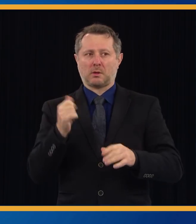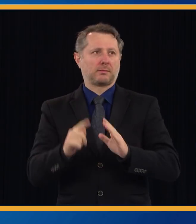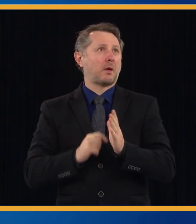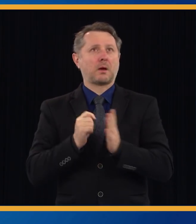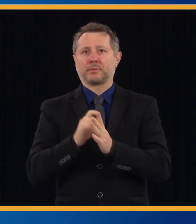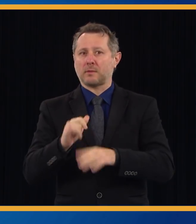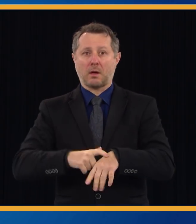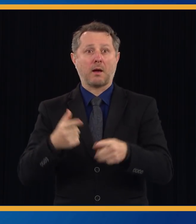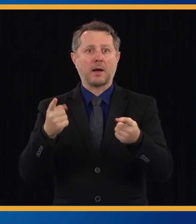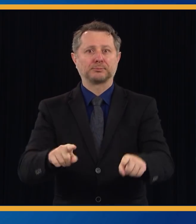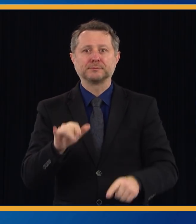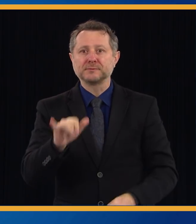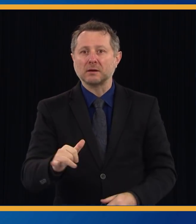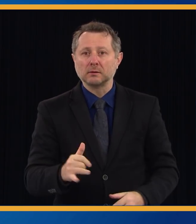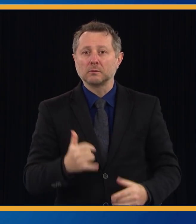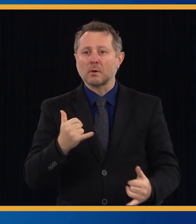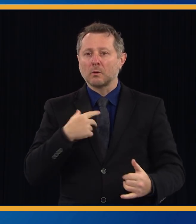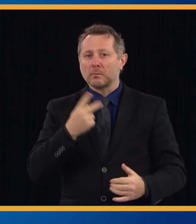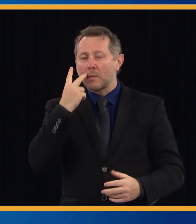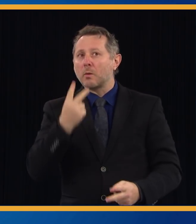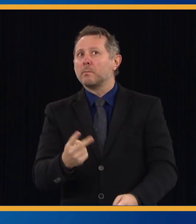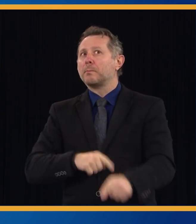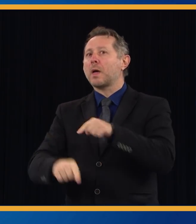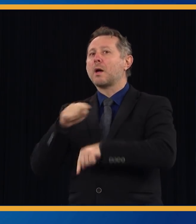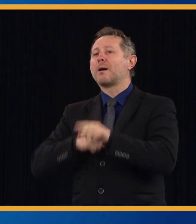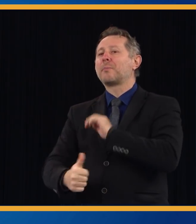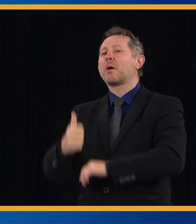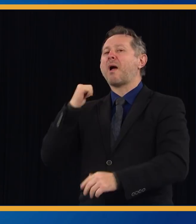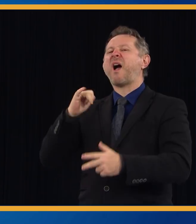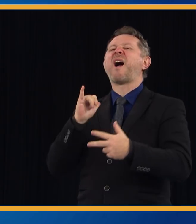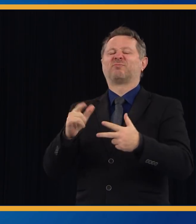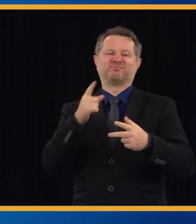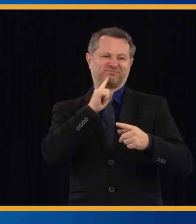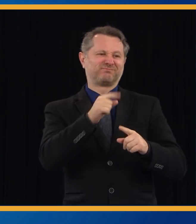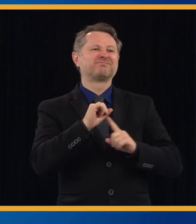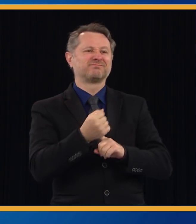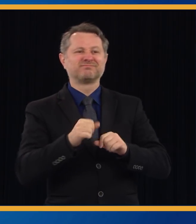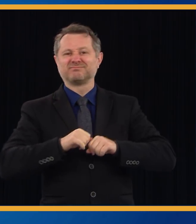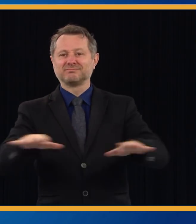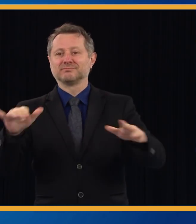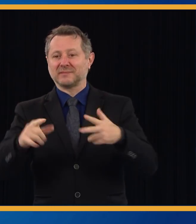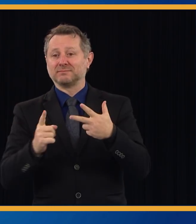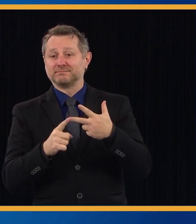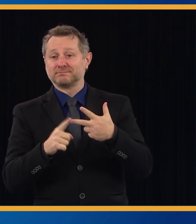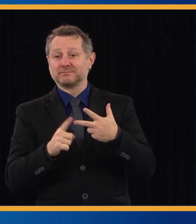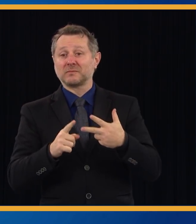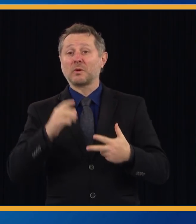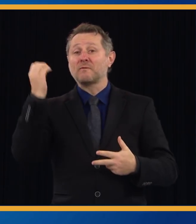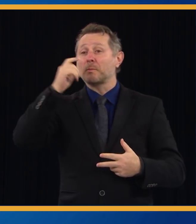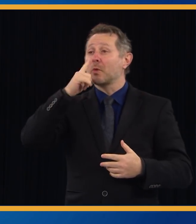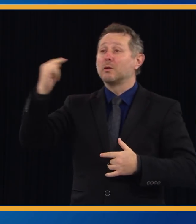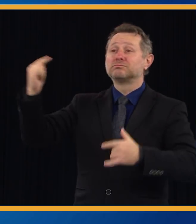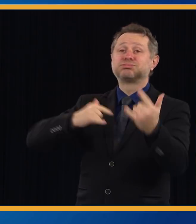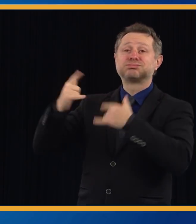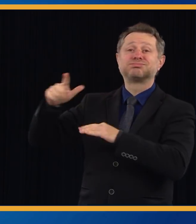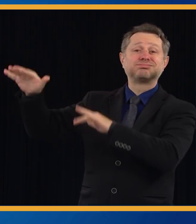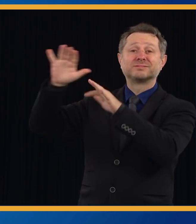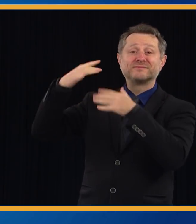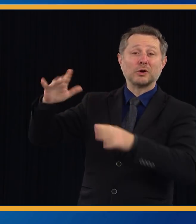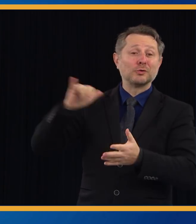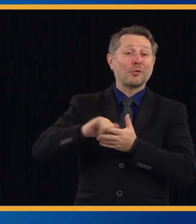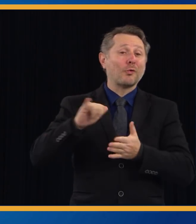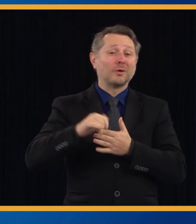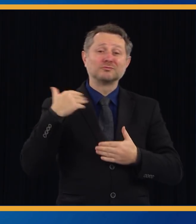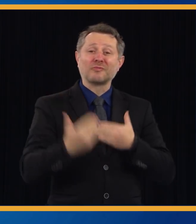insight that the disease came from Europe to New York because it was already out